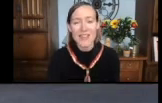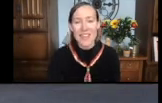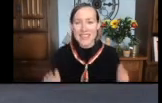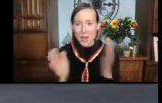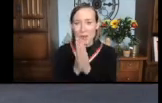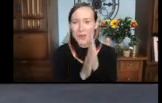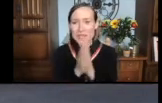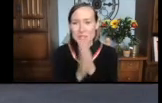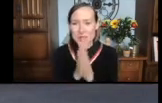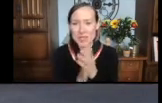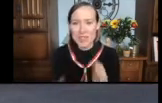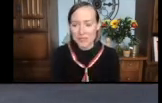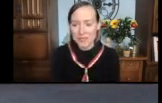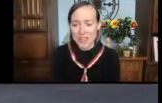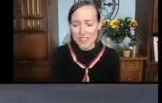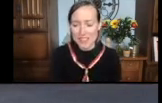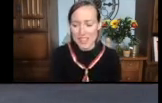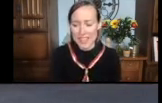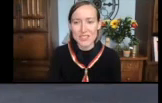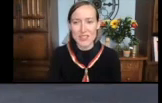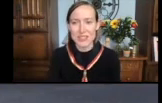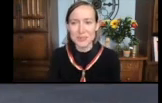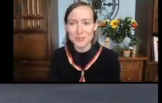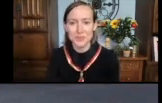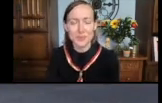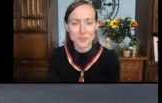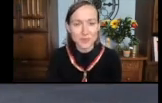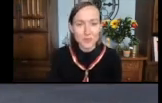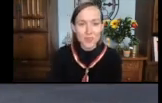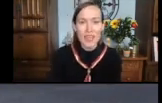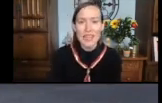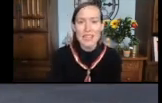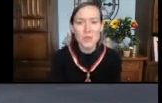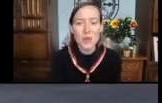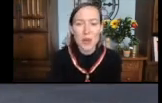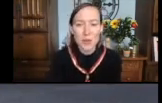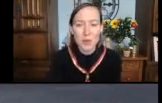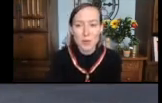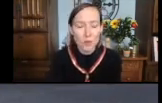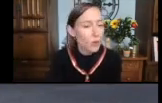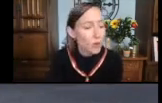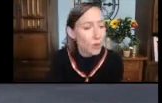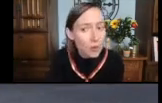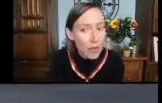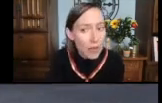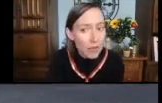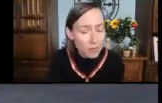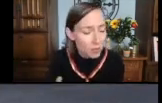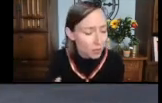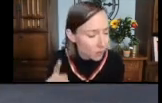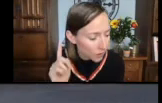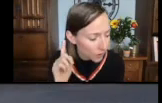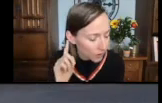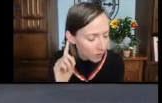And then now we're going to do something fun to end on. Just before you move on, sorry, just